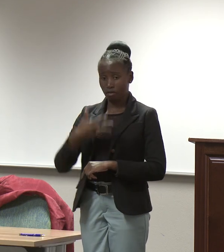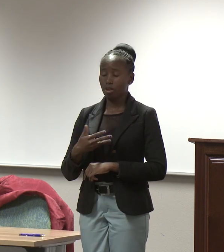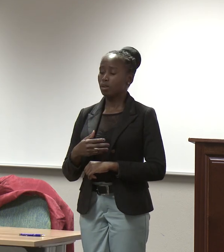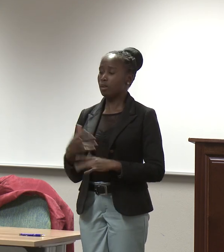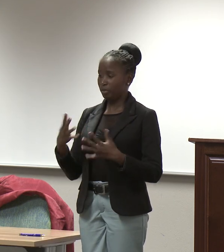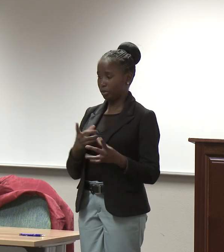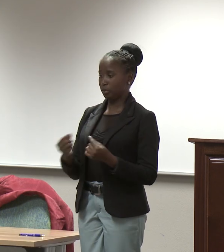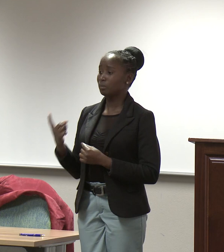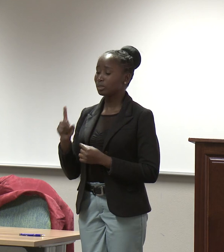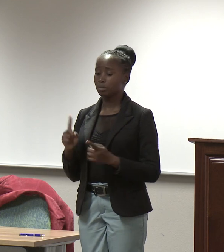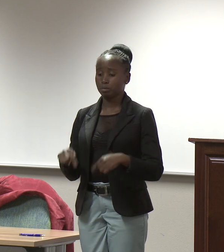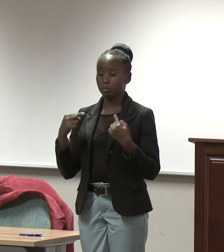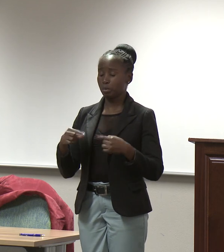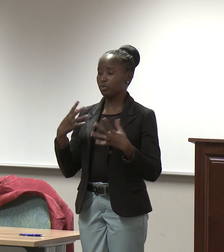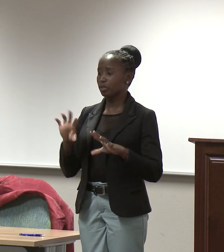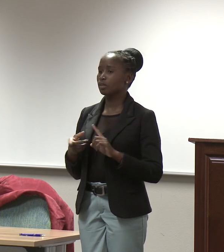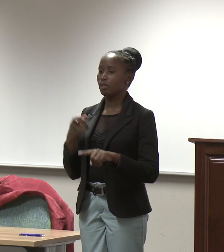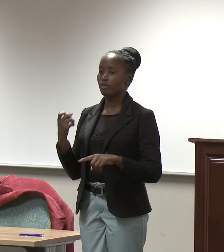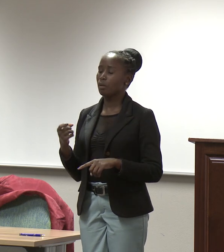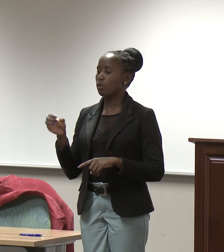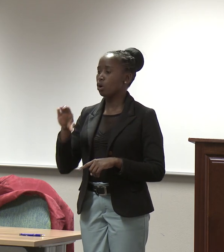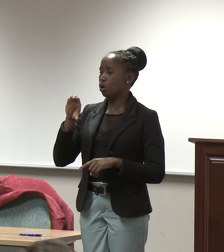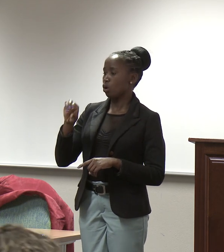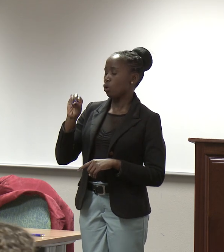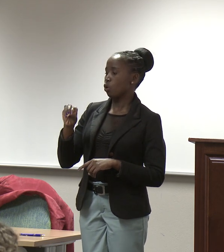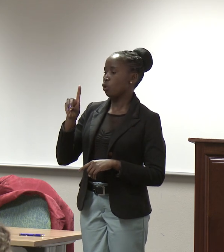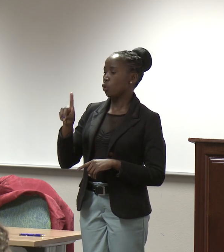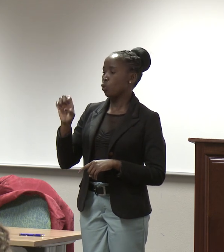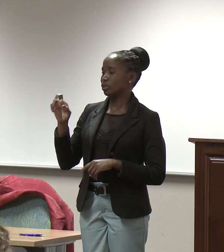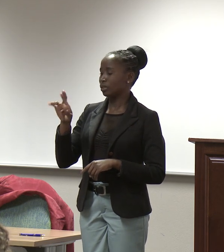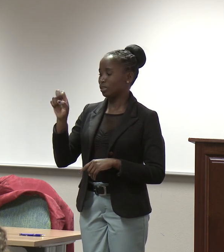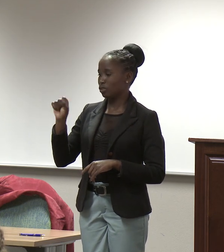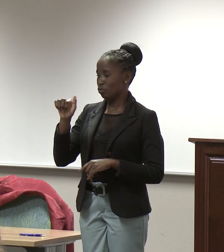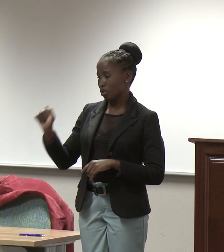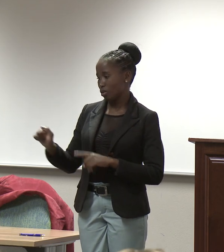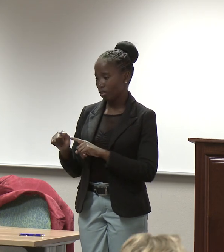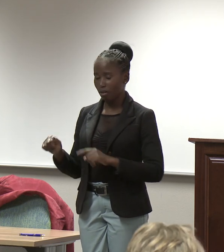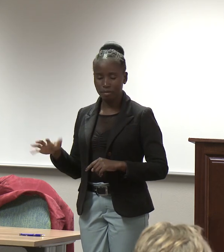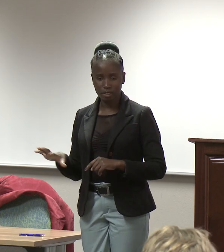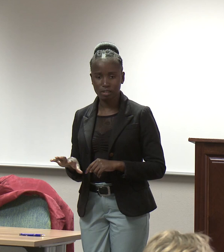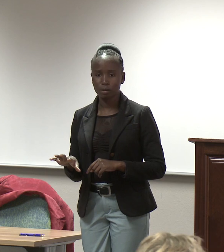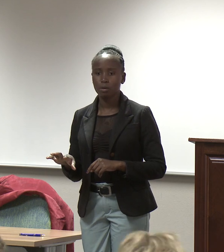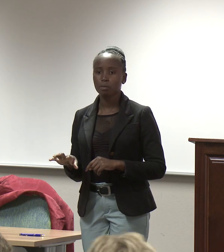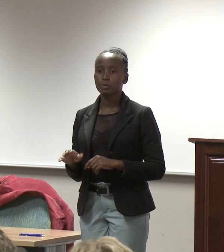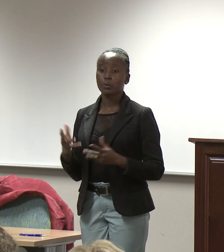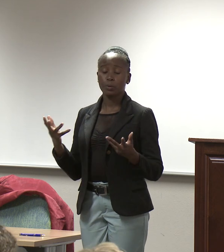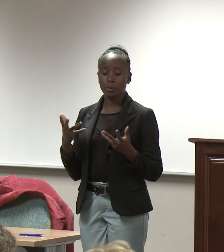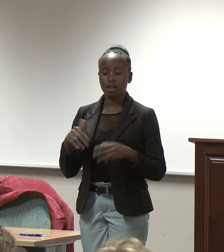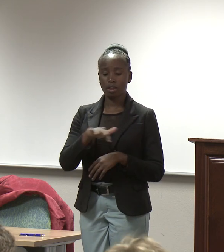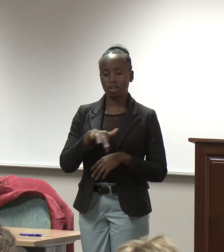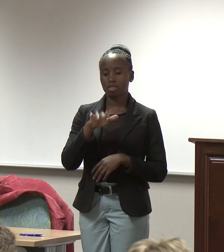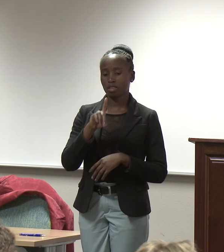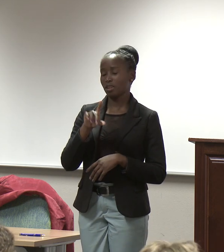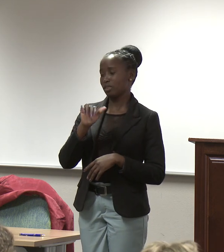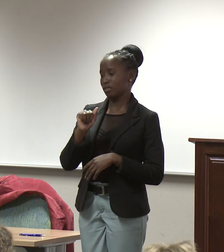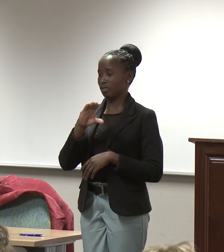to the CODESRIA, to this Council of Research based in Dakar, because